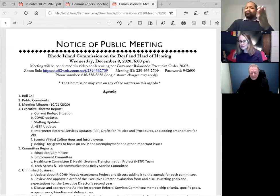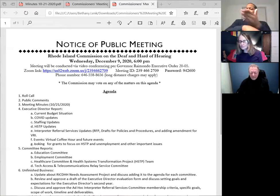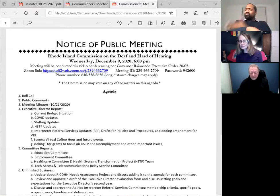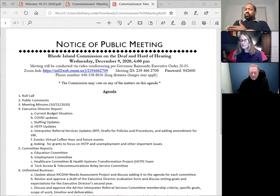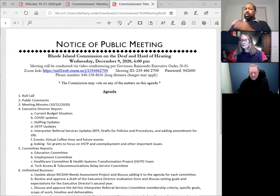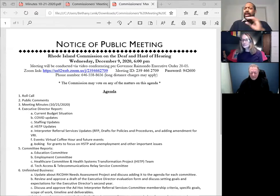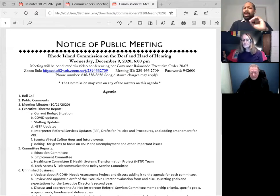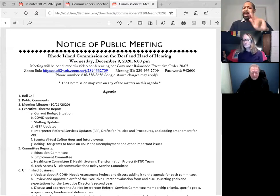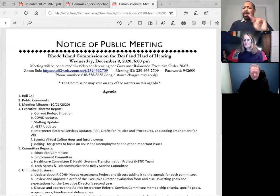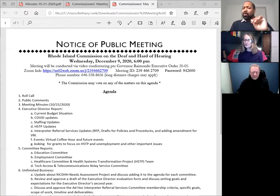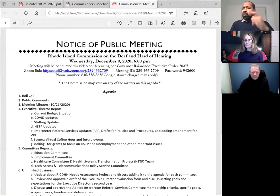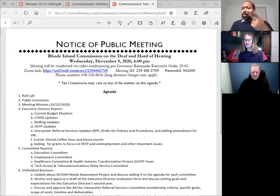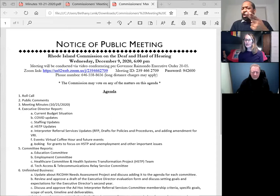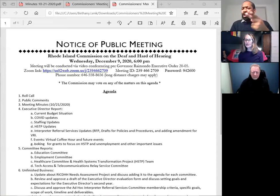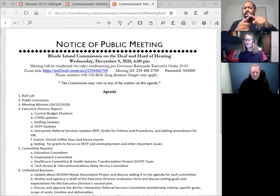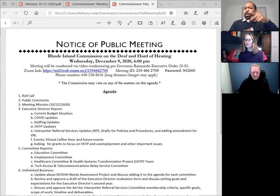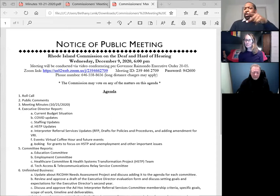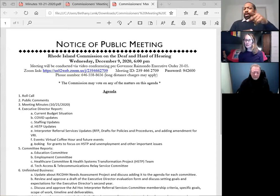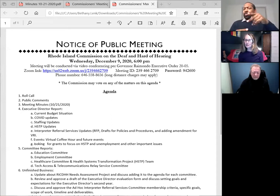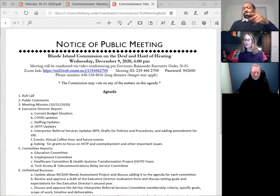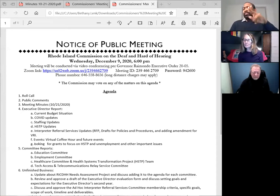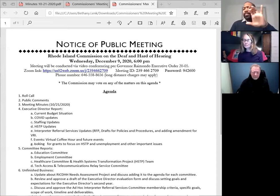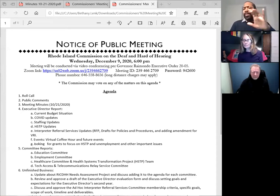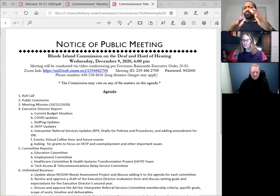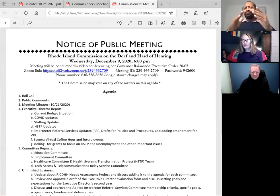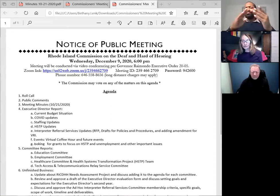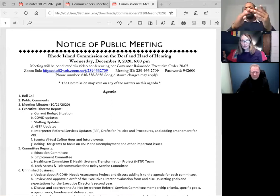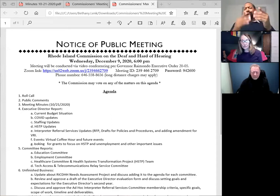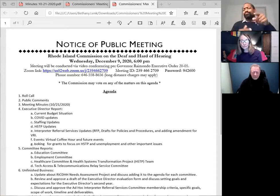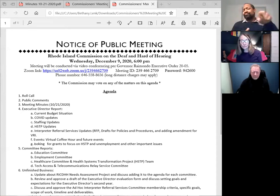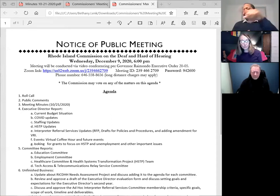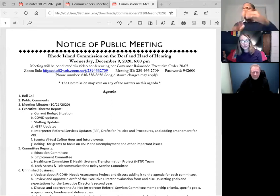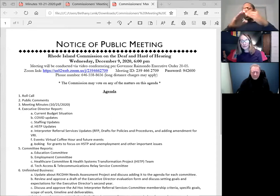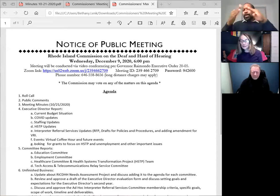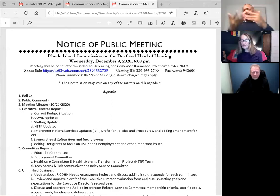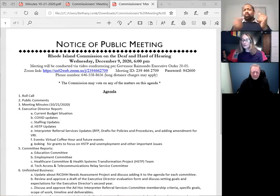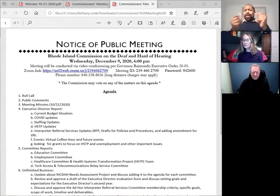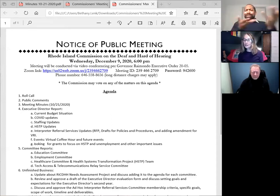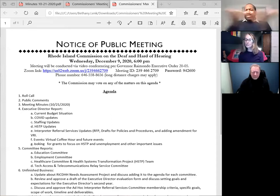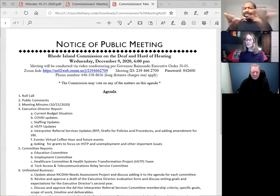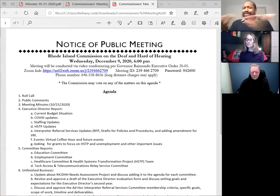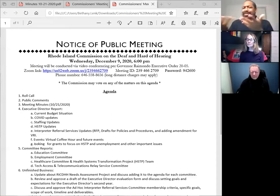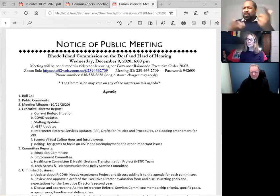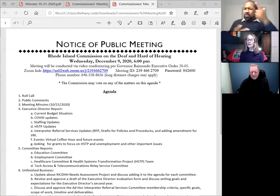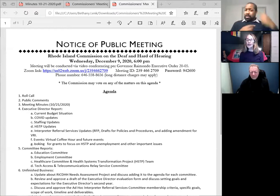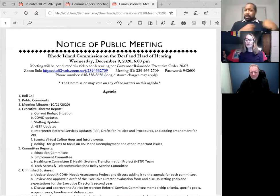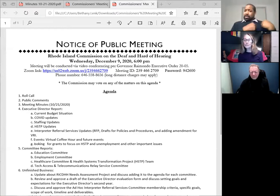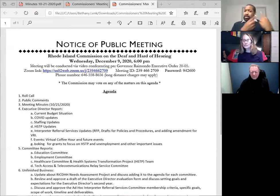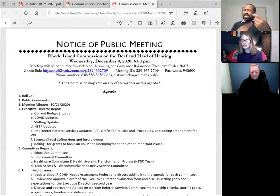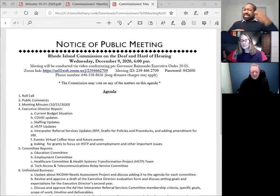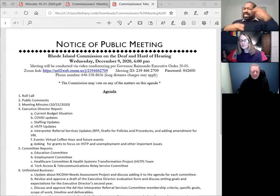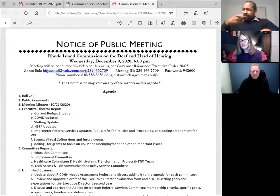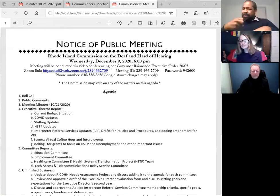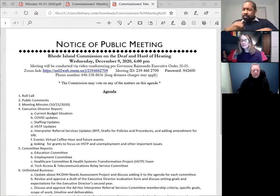their hopes. So how they want to, we've also thought about a lot about how we can improve our outreach